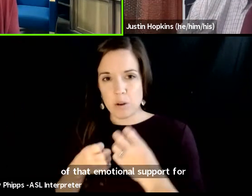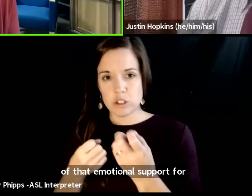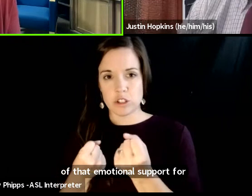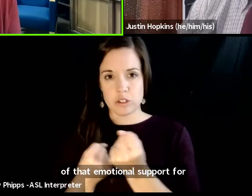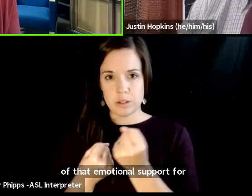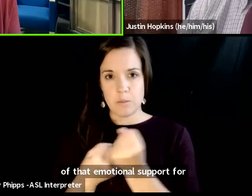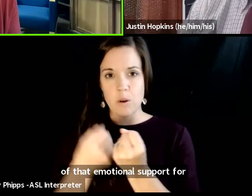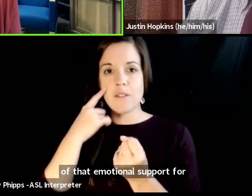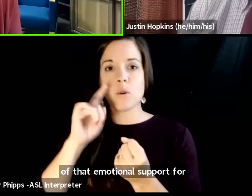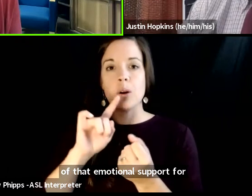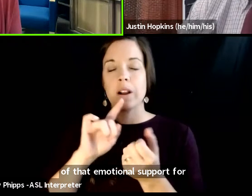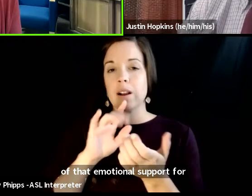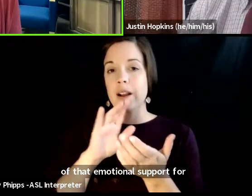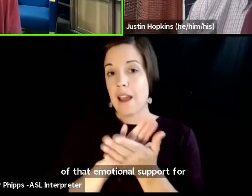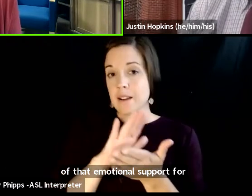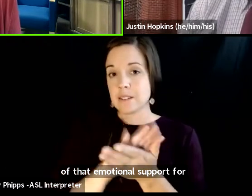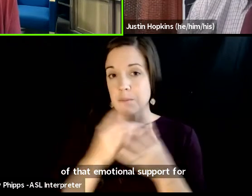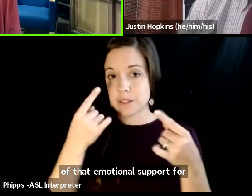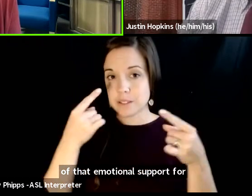for academic success.